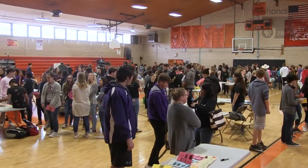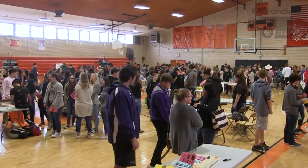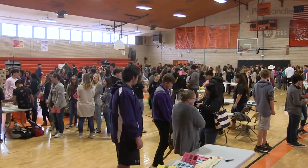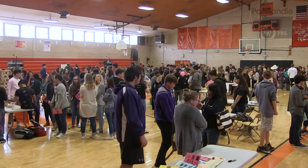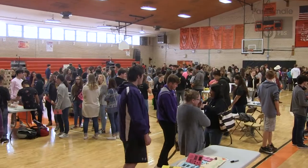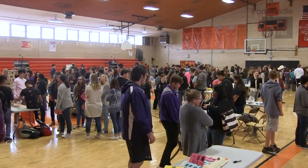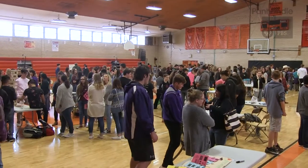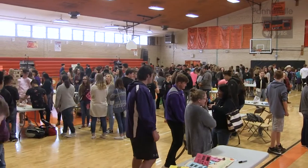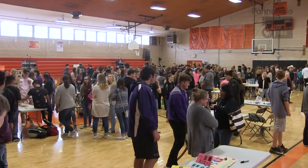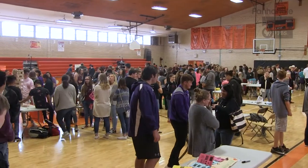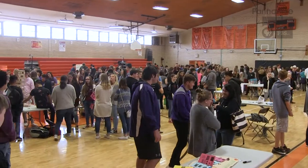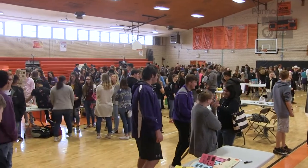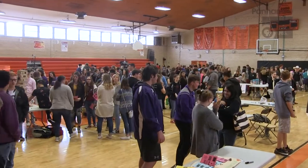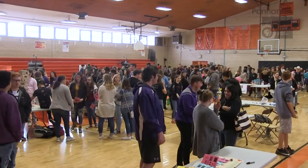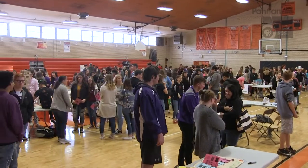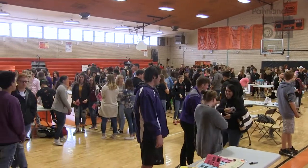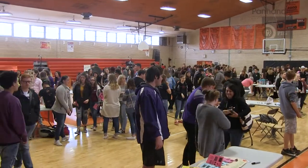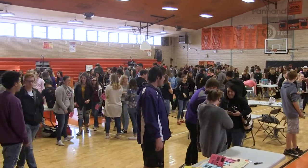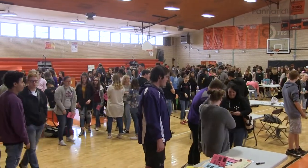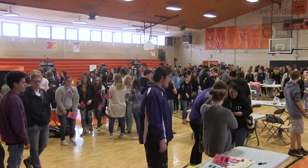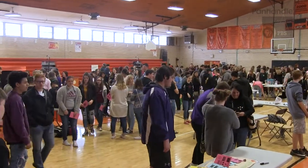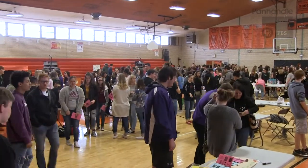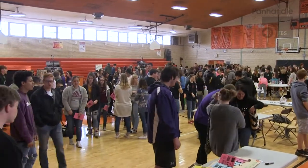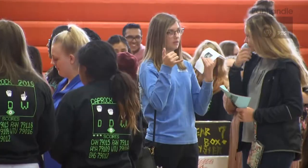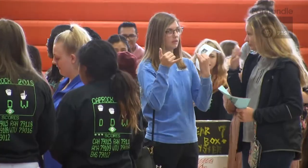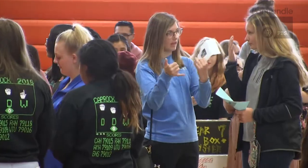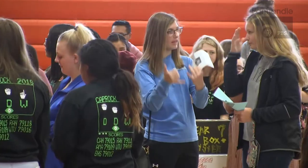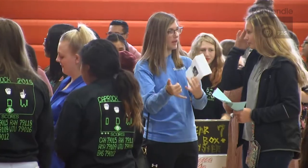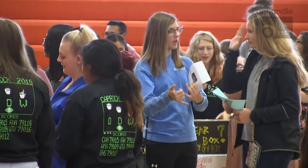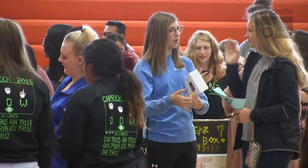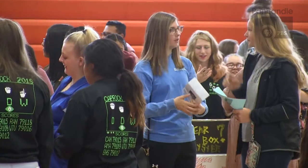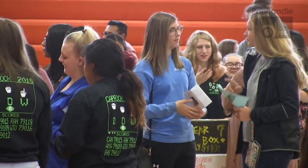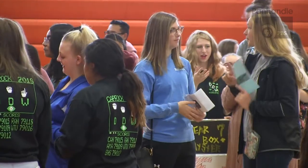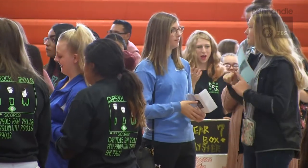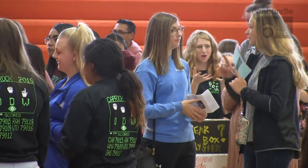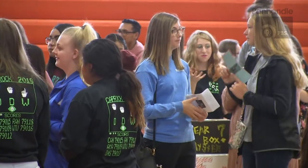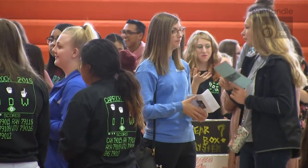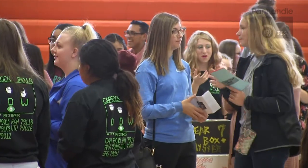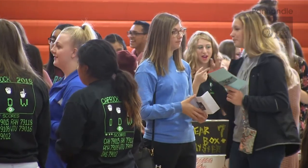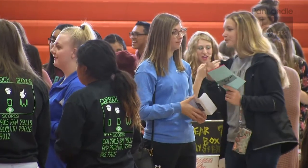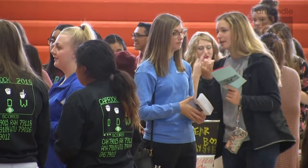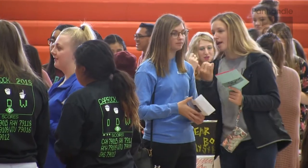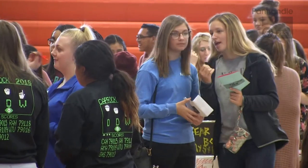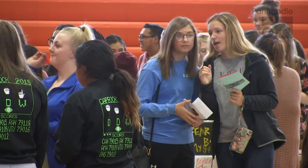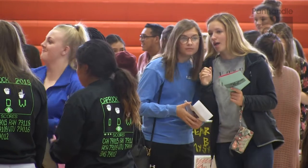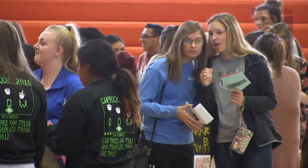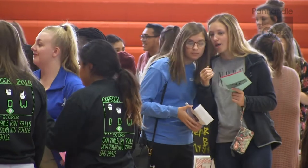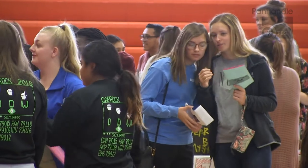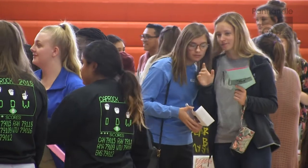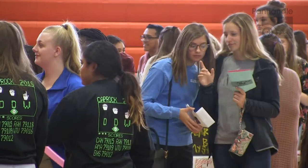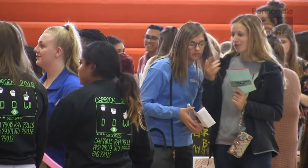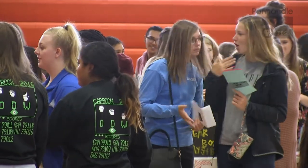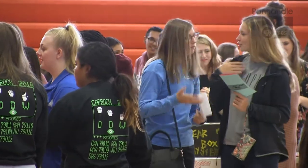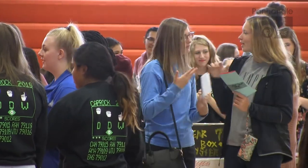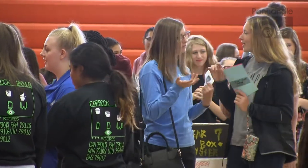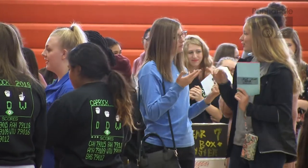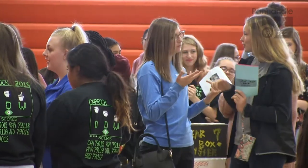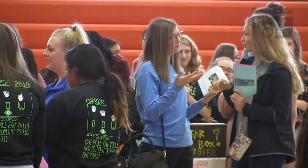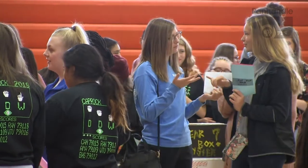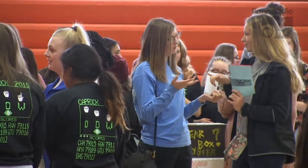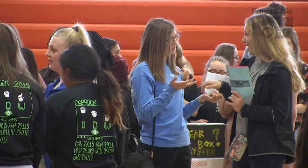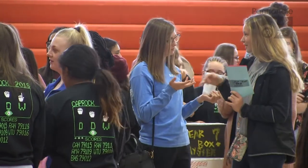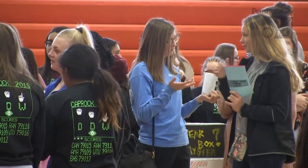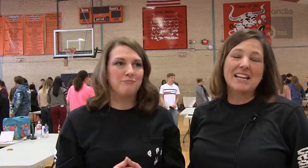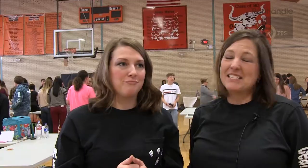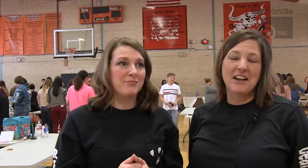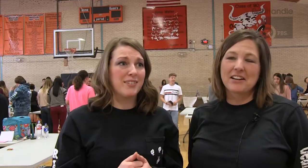Amarillo High School, Bushland High School, and a group from Miami coming. And WT students as well.